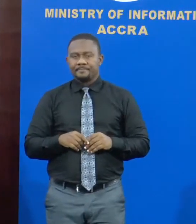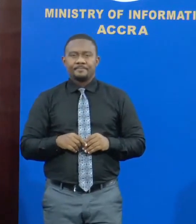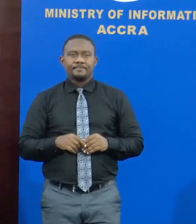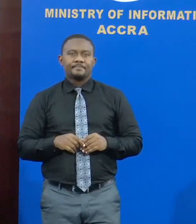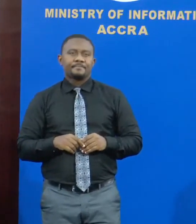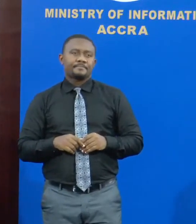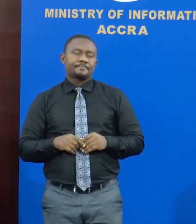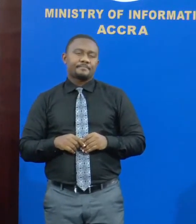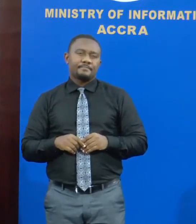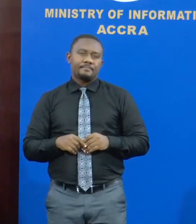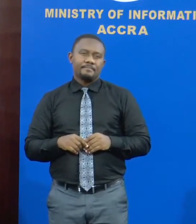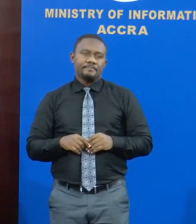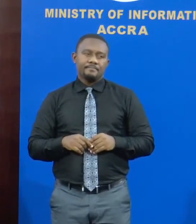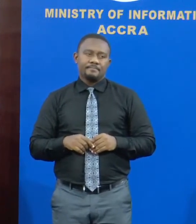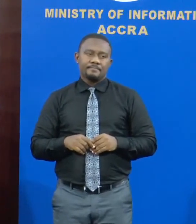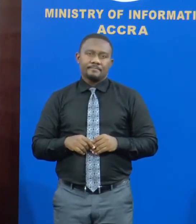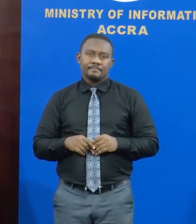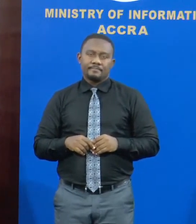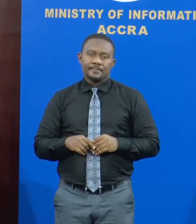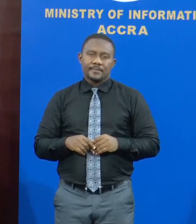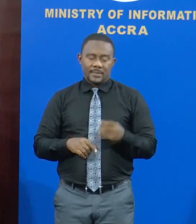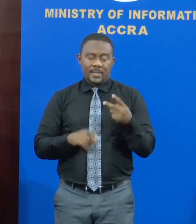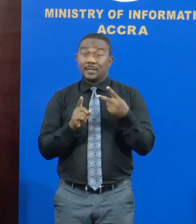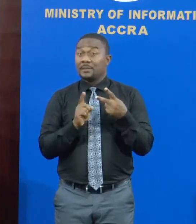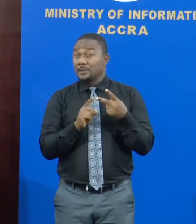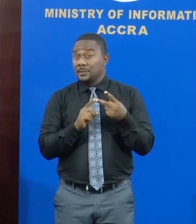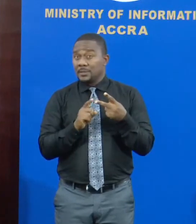it gives us a bit of ease in doing business.